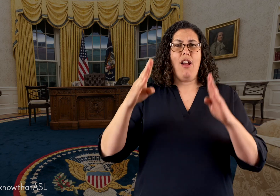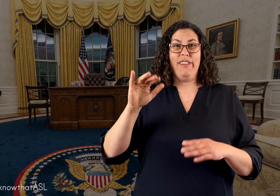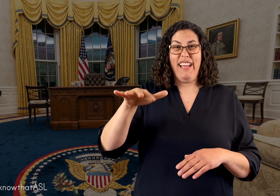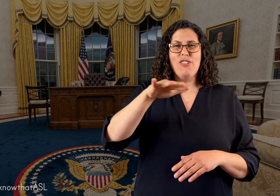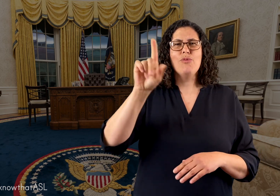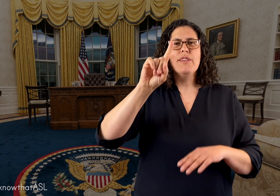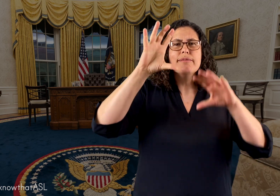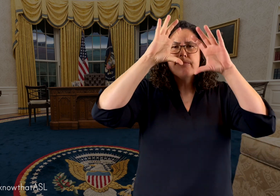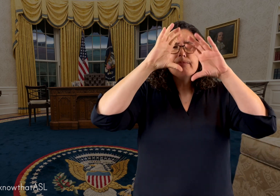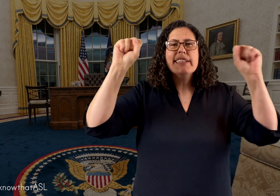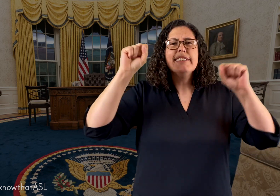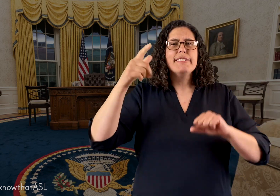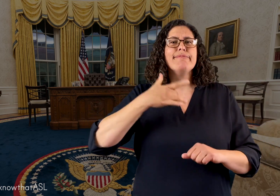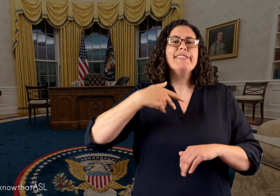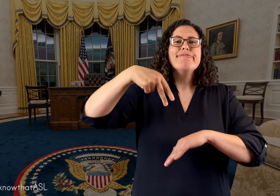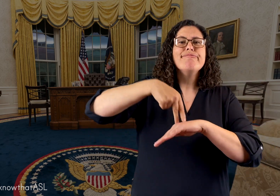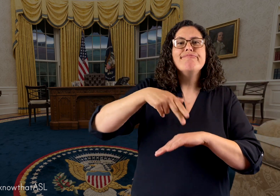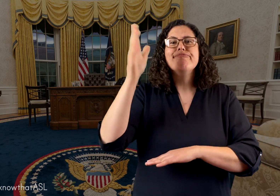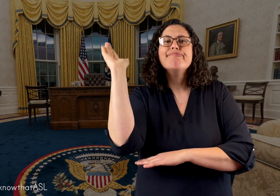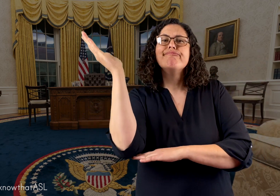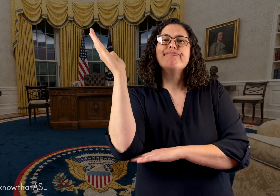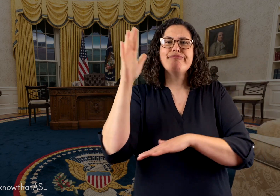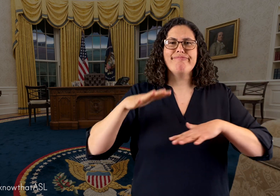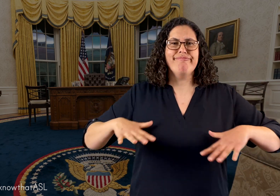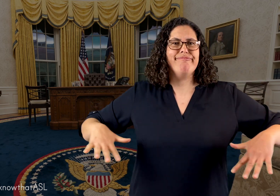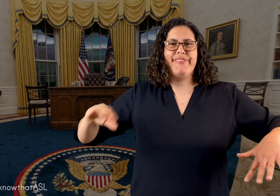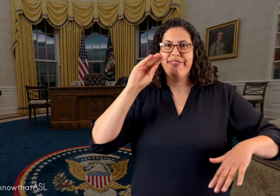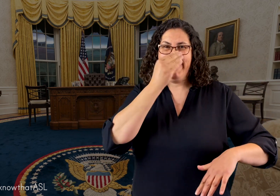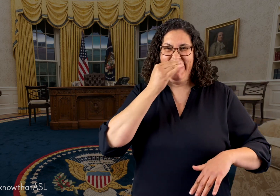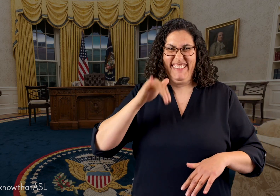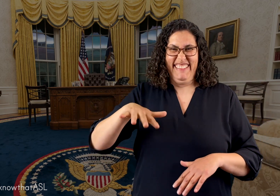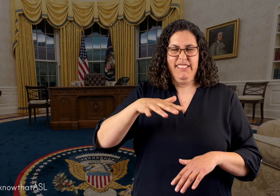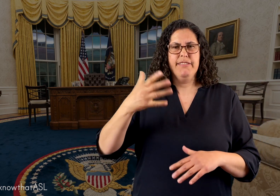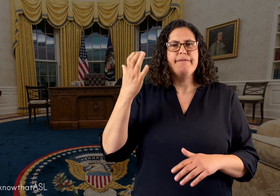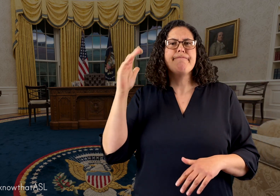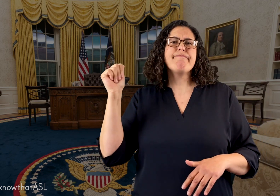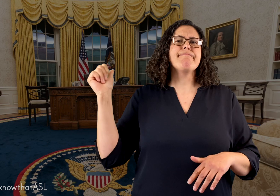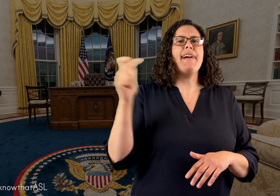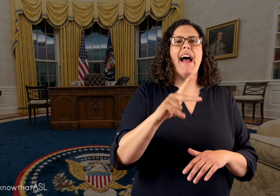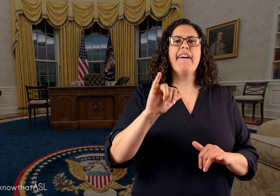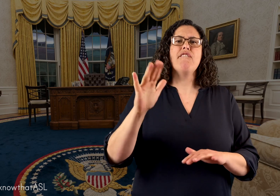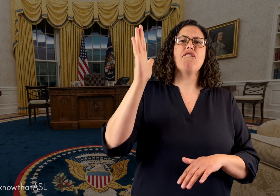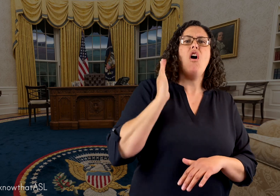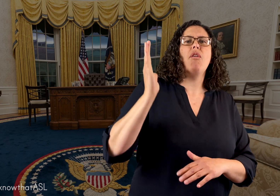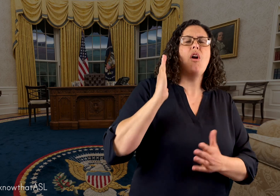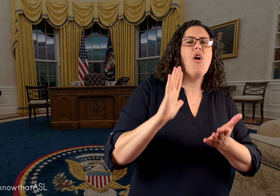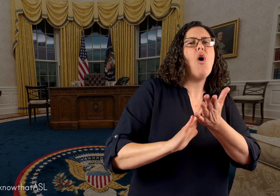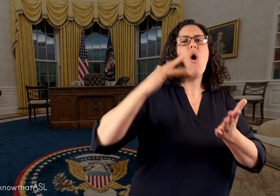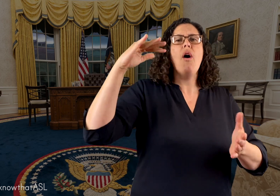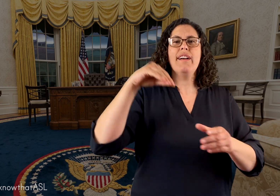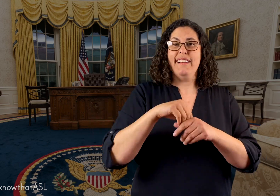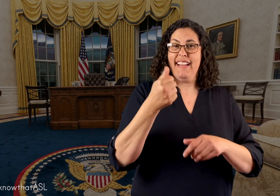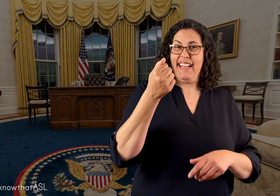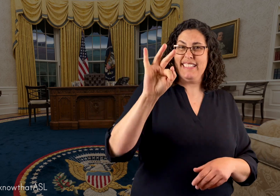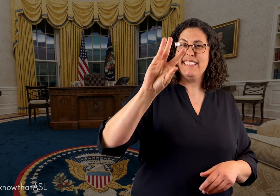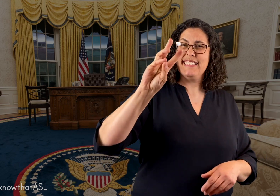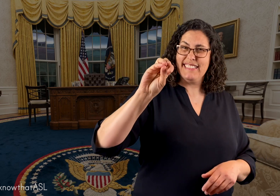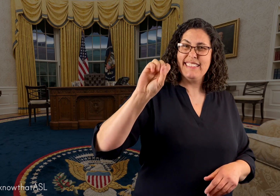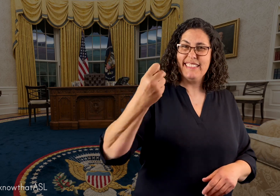Rose Garden, is often used for presidents to present speeches. And people have asked for Jill Biden to restore it